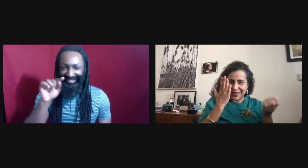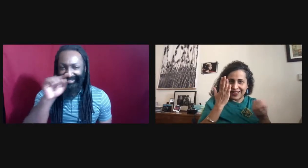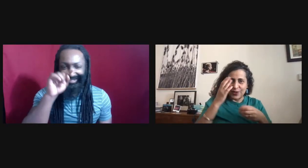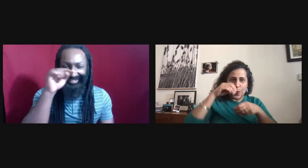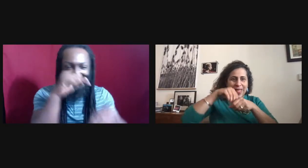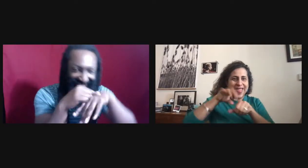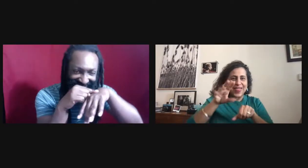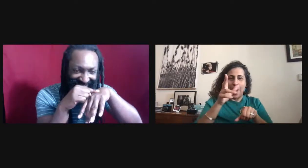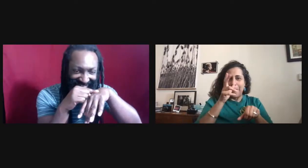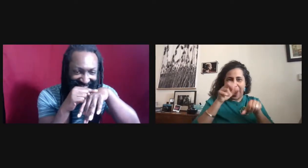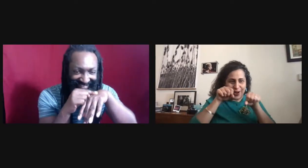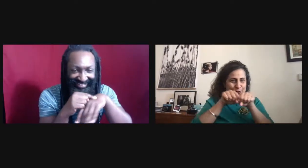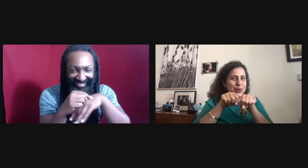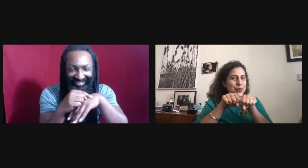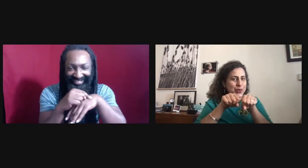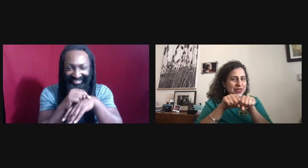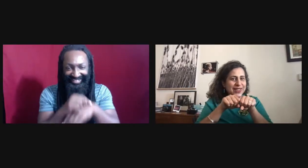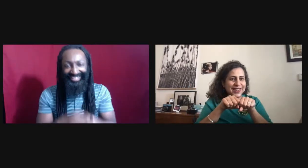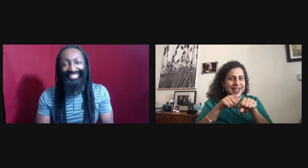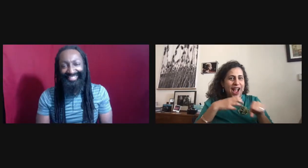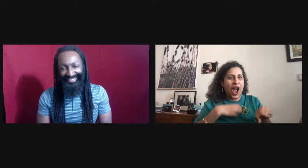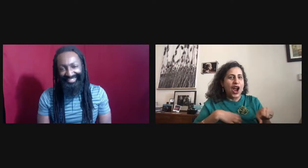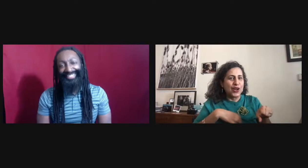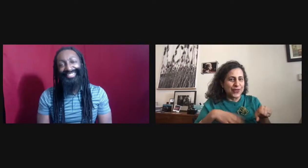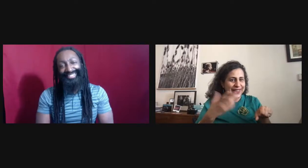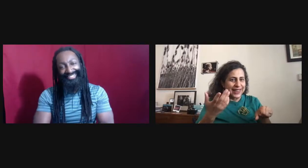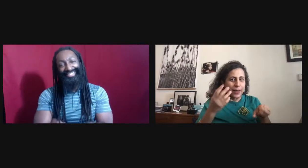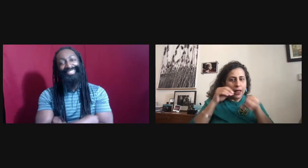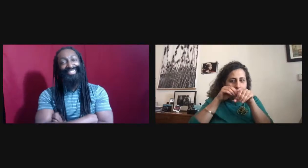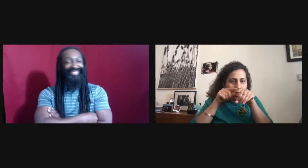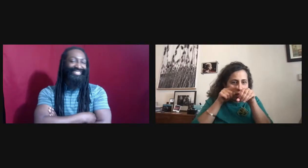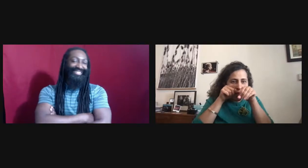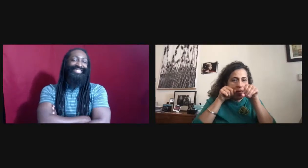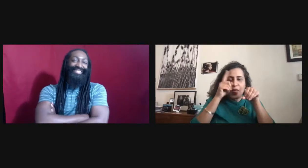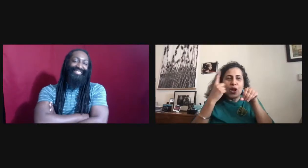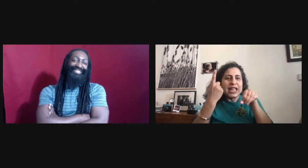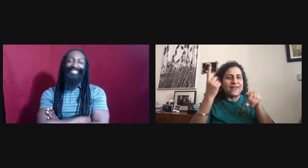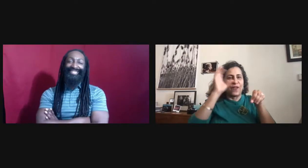you can see like a bug close up, an insect so close.